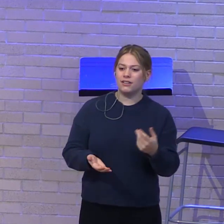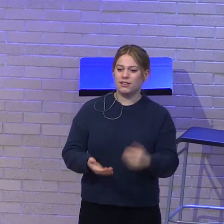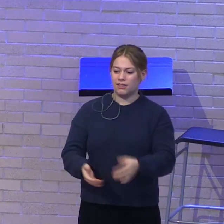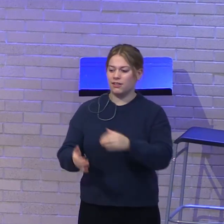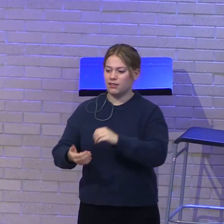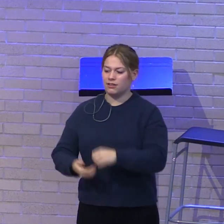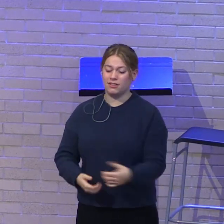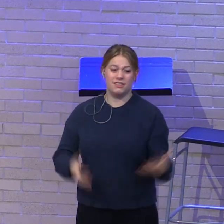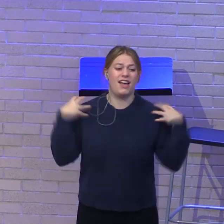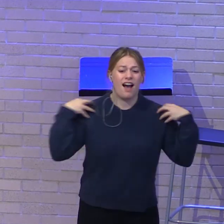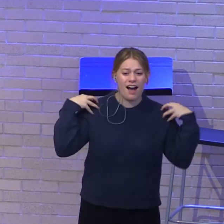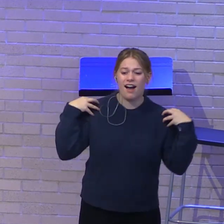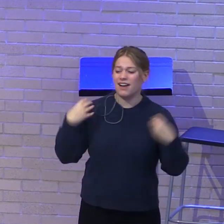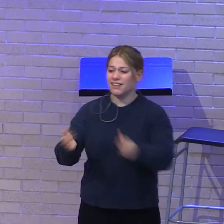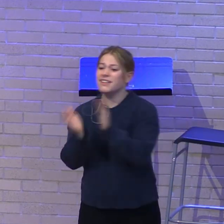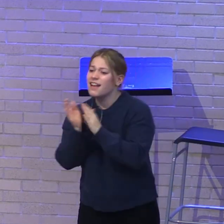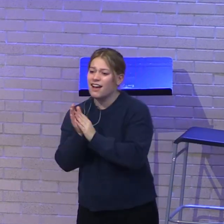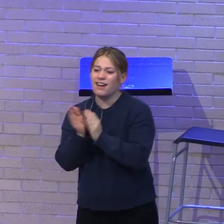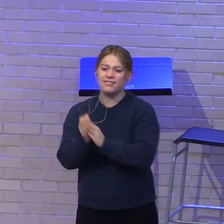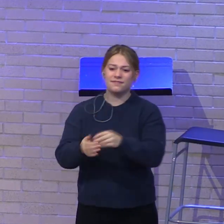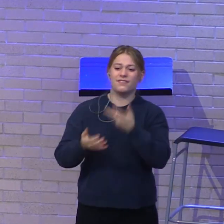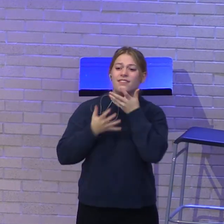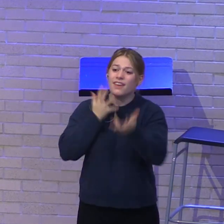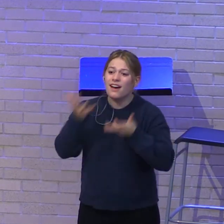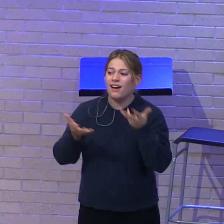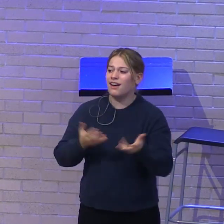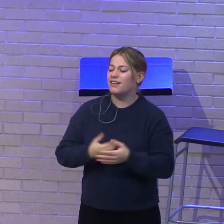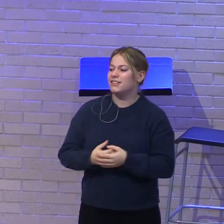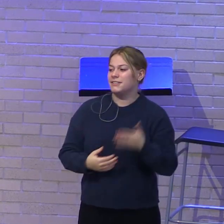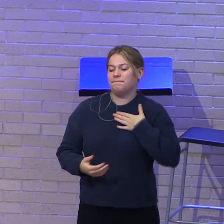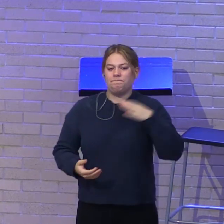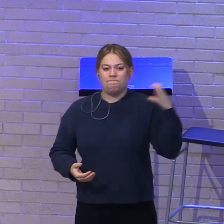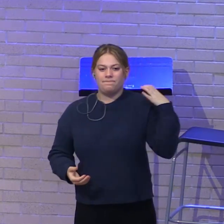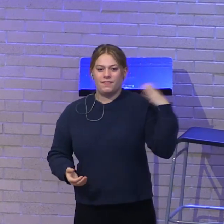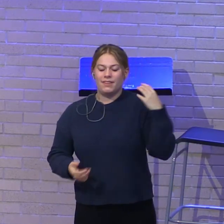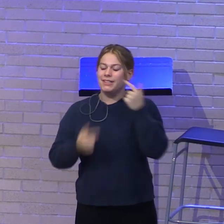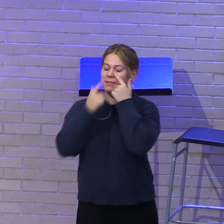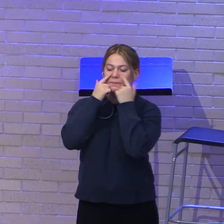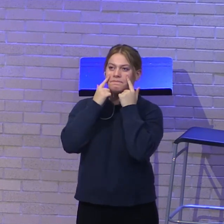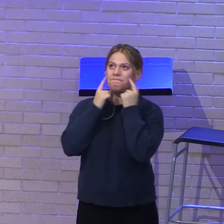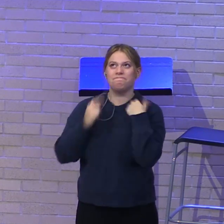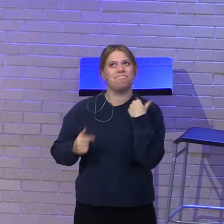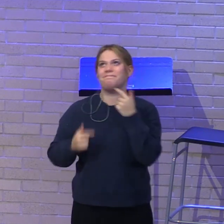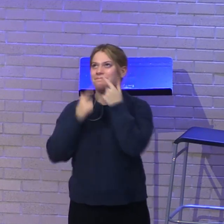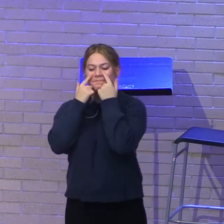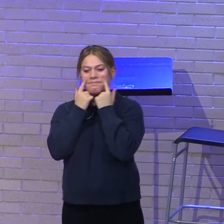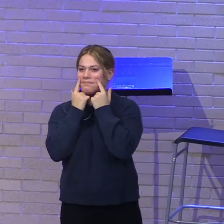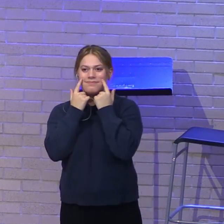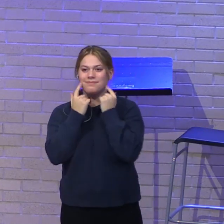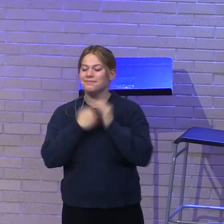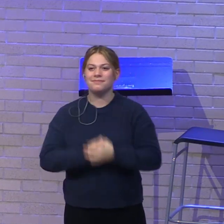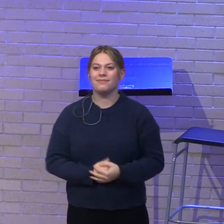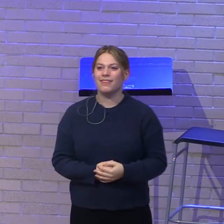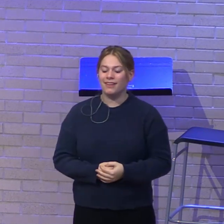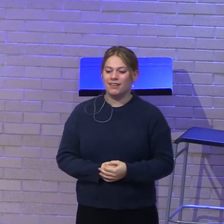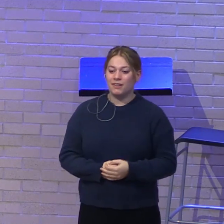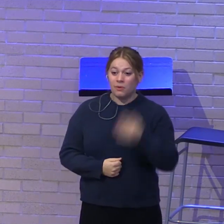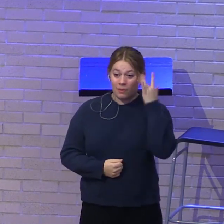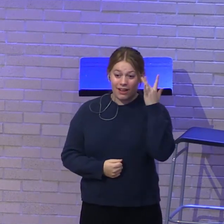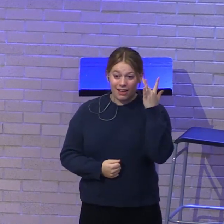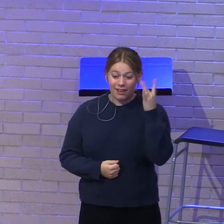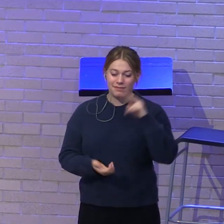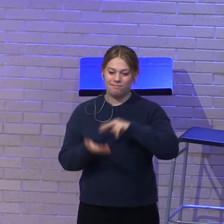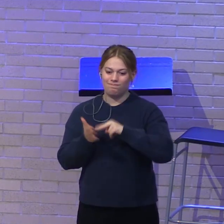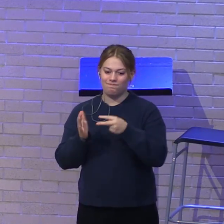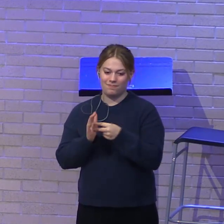shaking each other by the shoulders, clapping and yelling. And my coach had tears in his eyes, and I had tears in my eyes, because that meant that